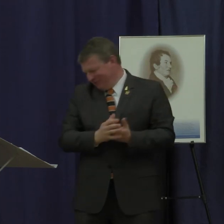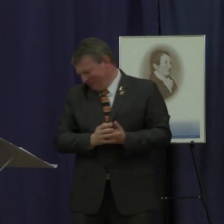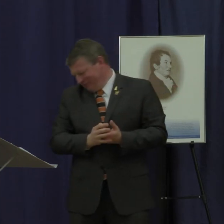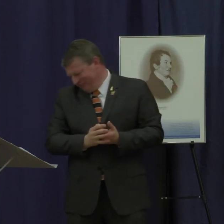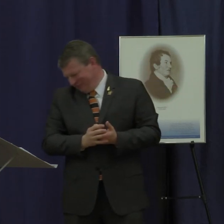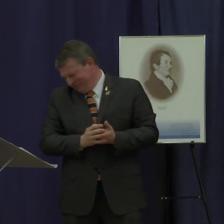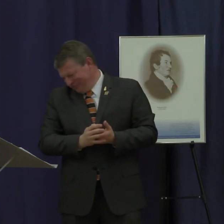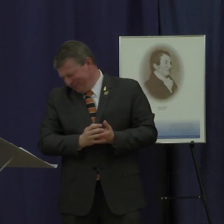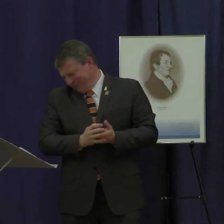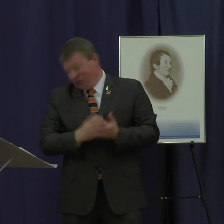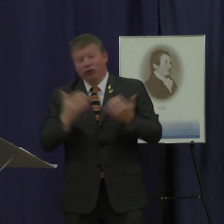today,